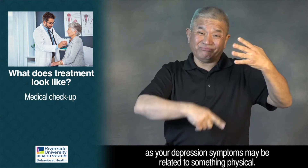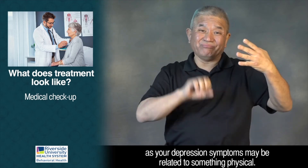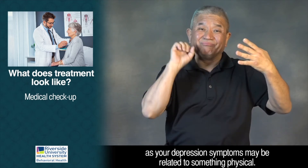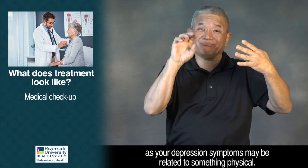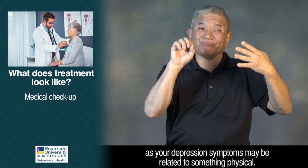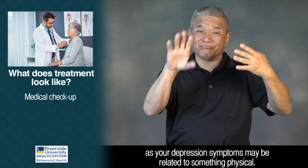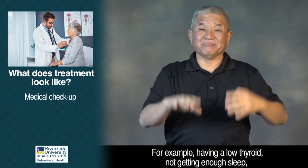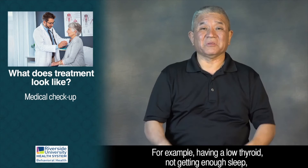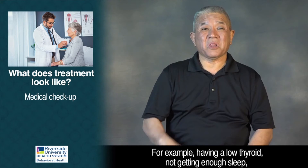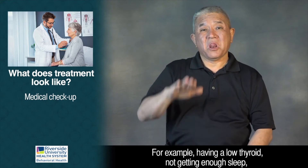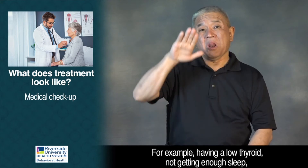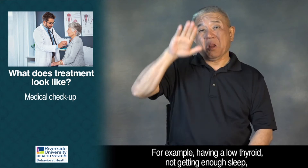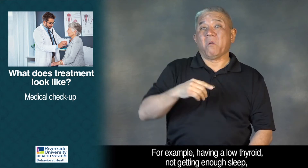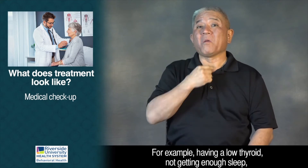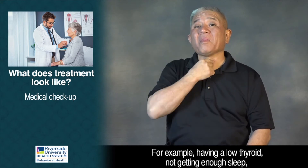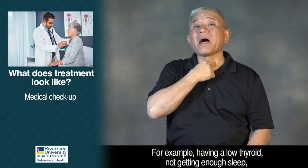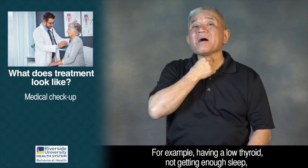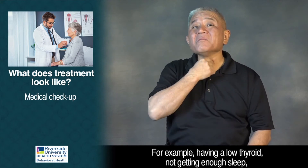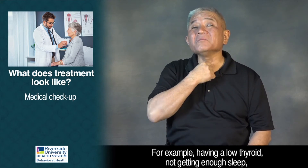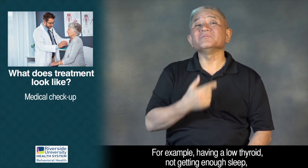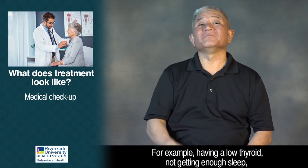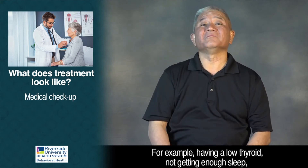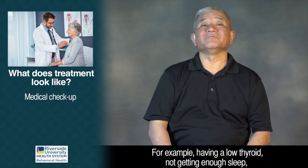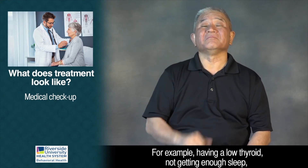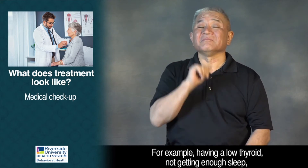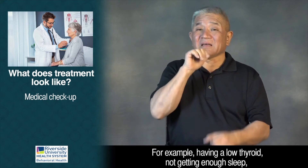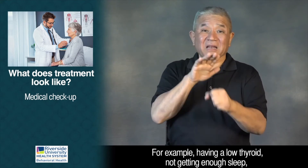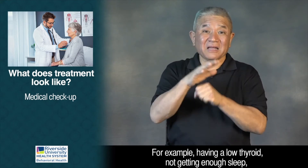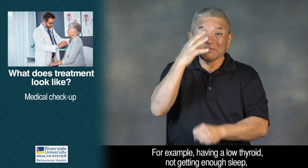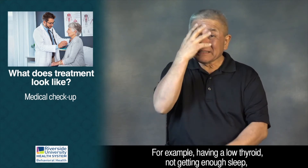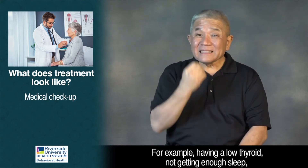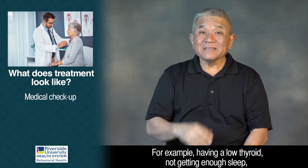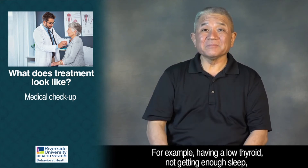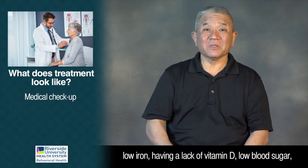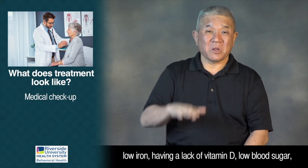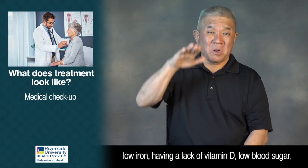physical. For example, having a low thyroid, not getting enough sleep,